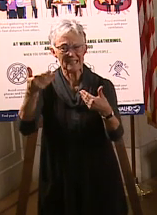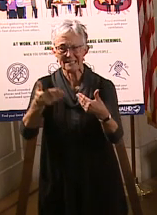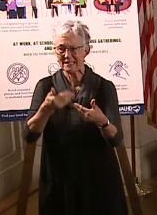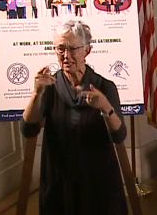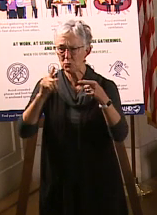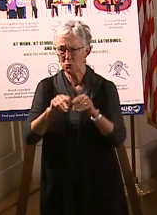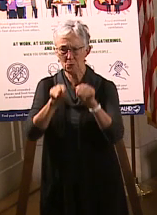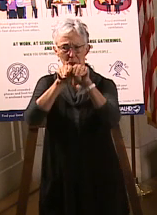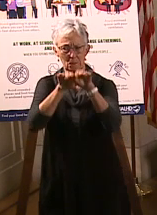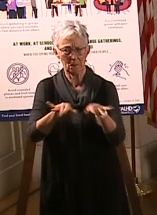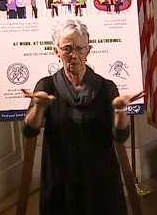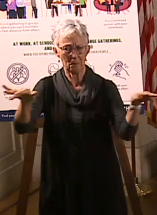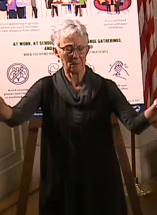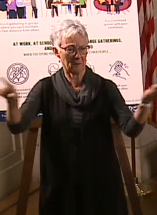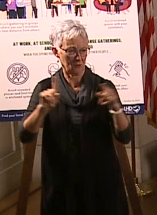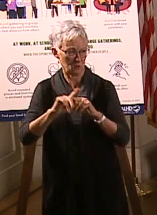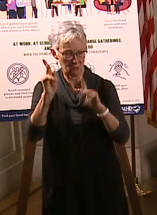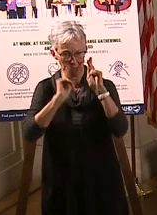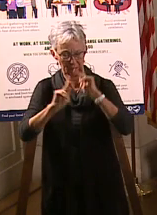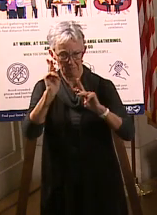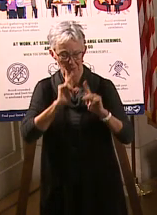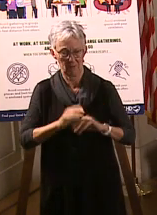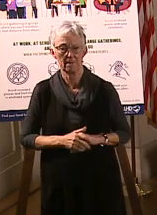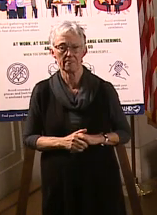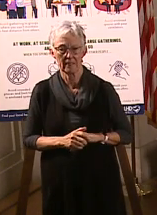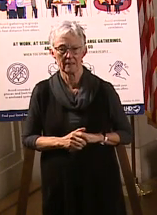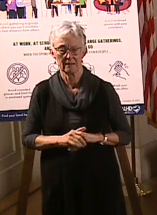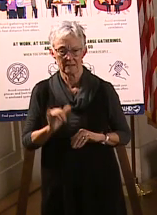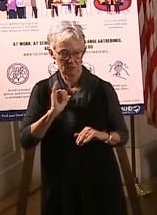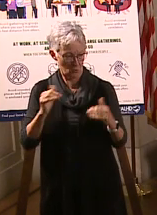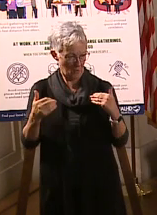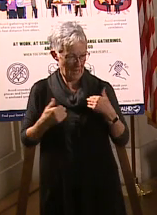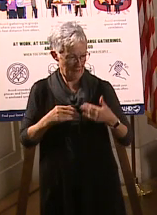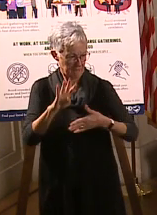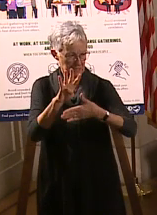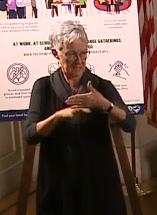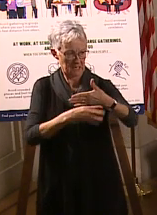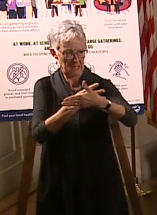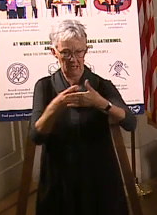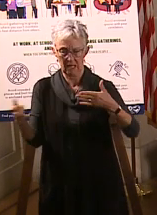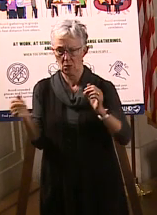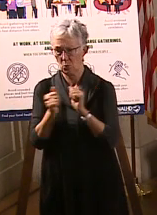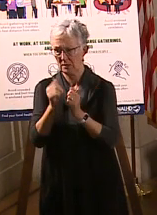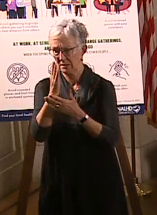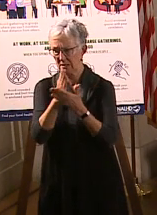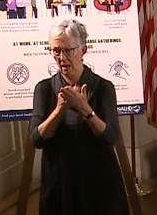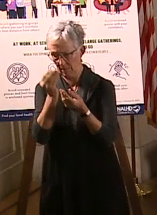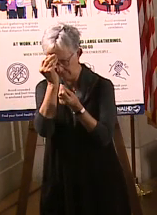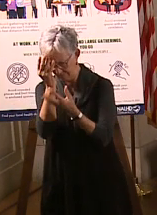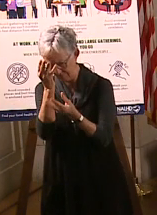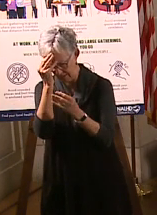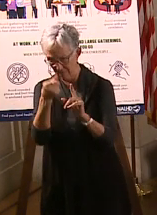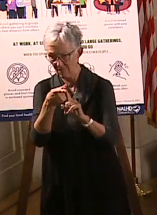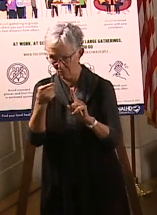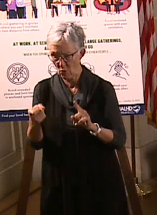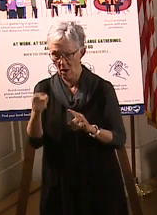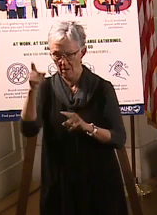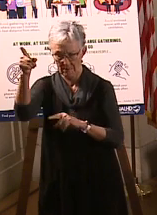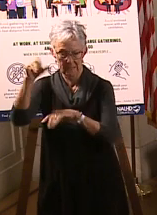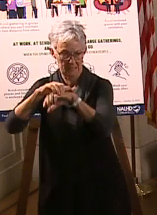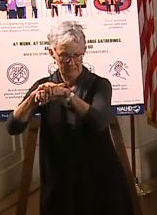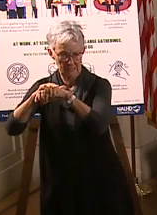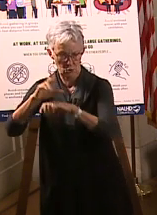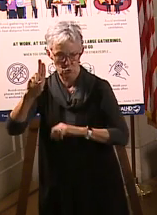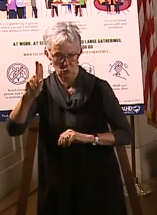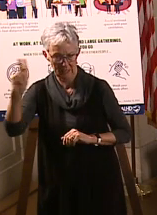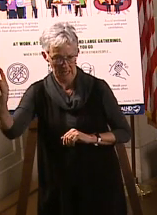easily transmissible. And I'll have a table with some data from the UK that will show this